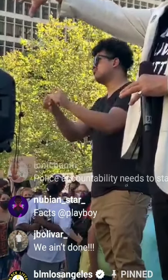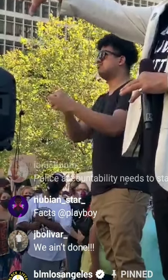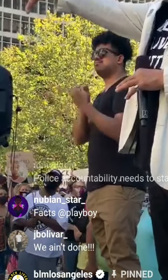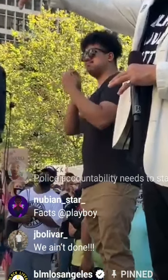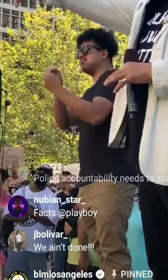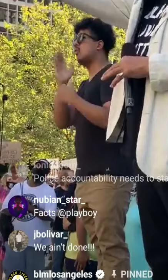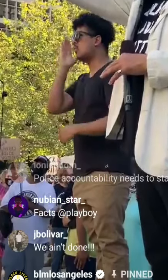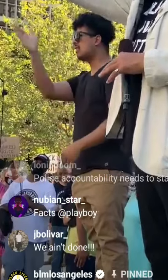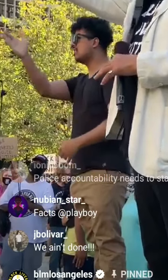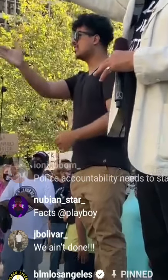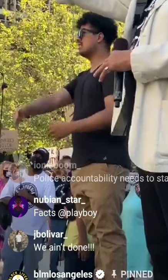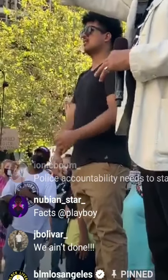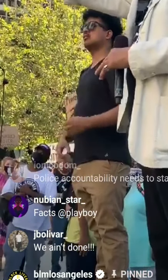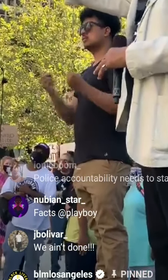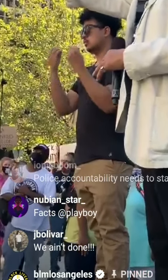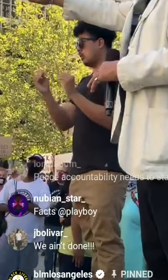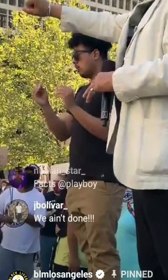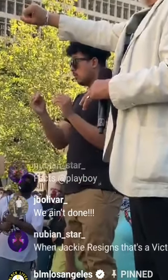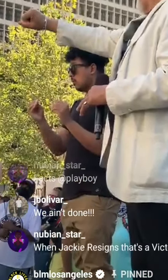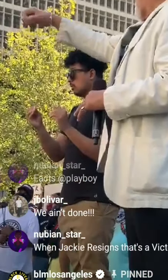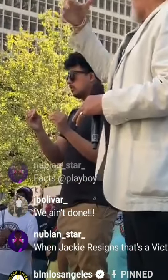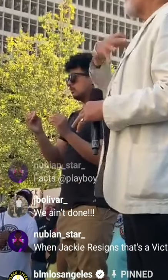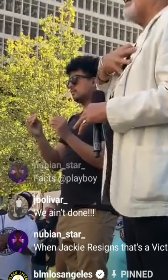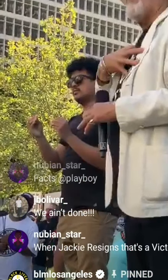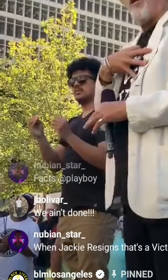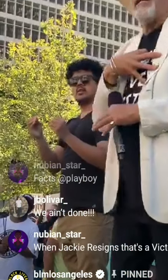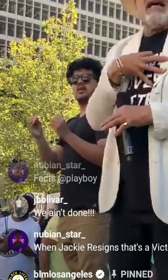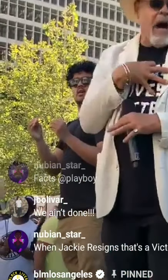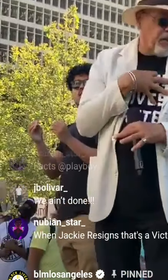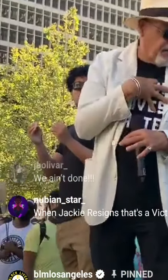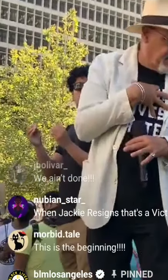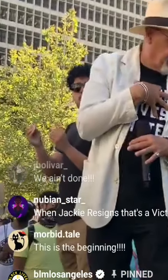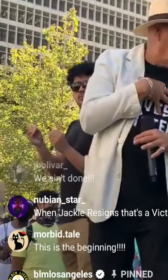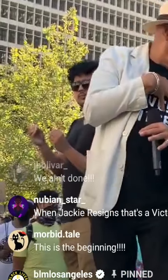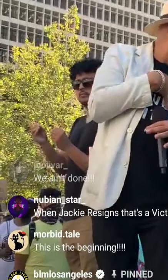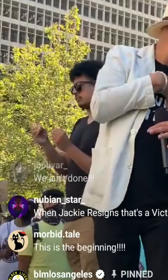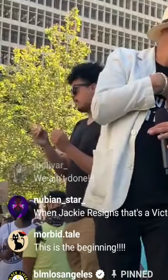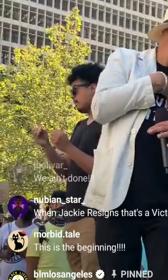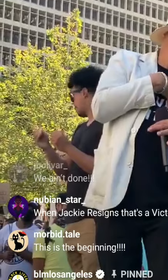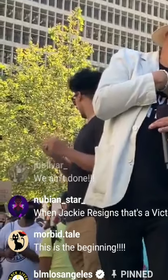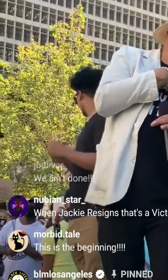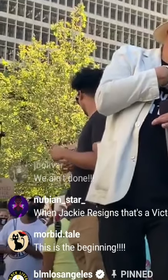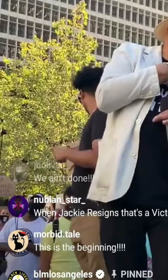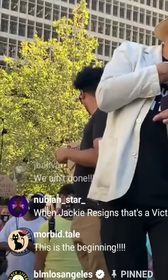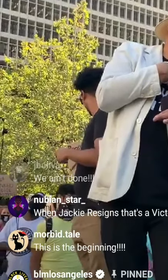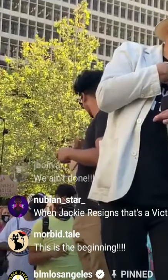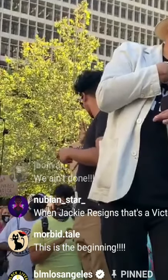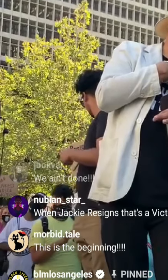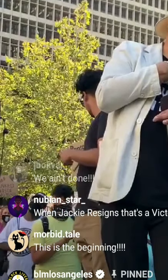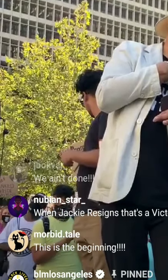Do you? So, I really wanted an opportunity.